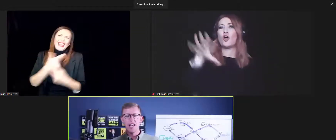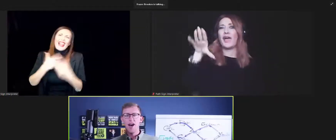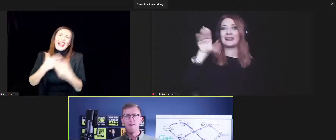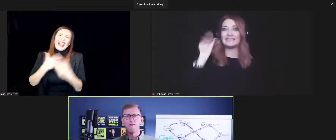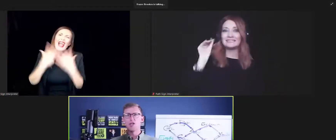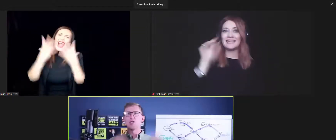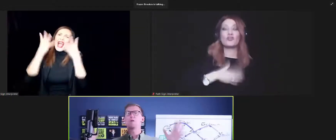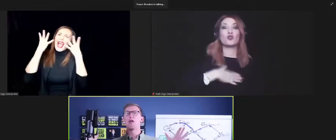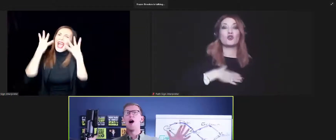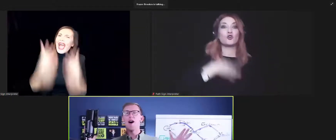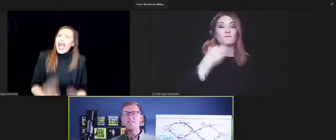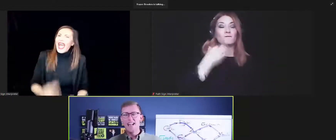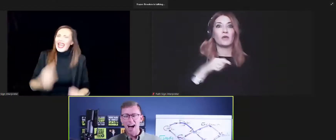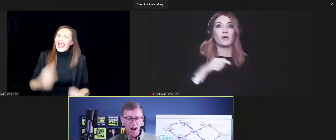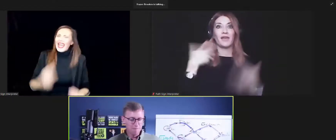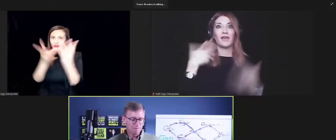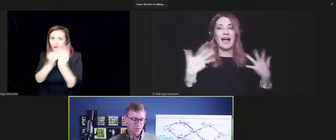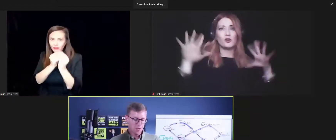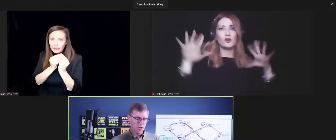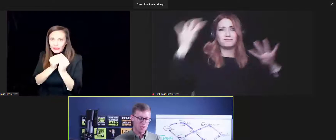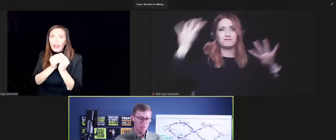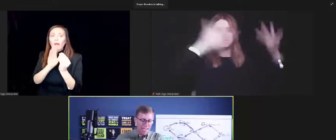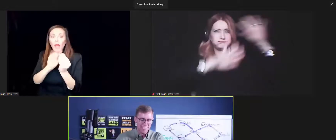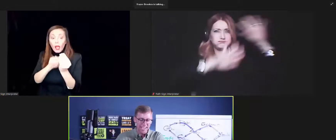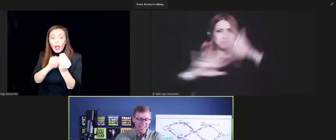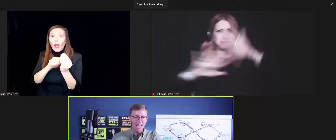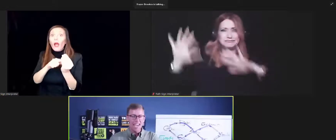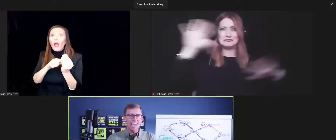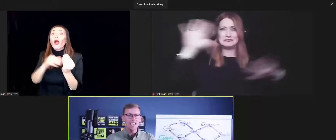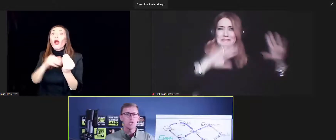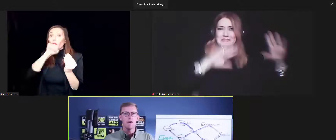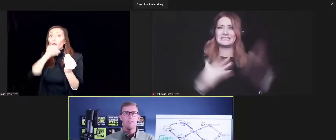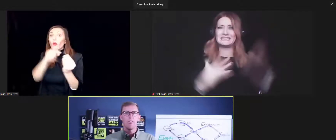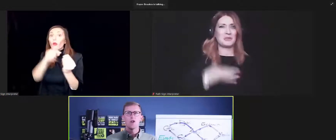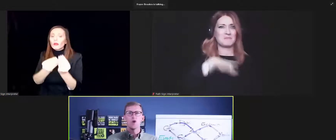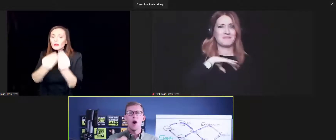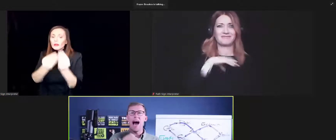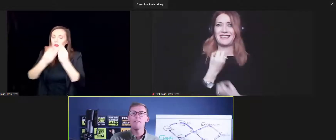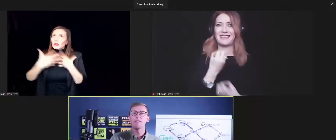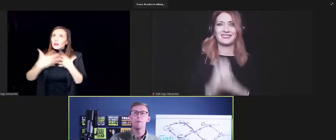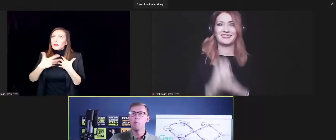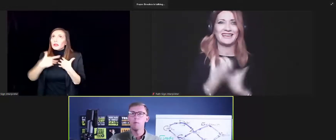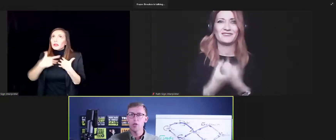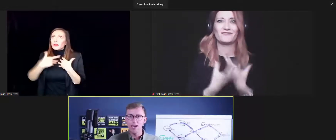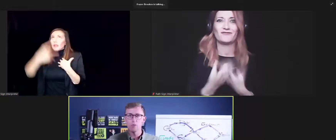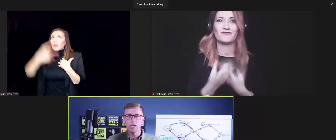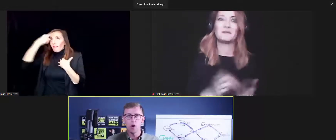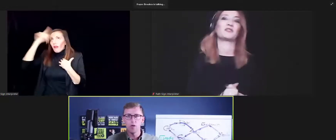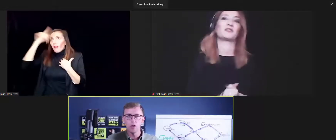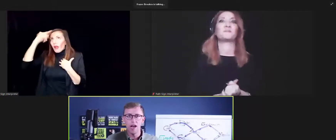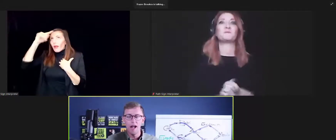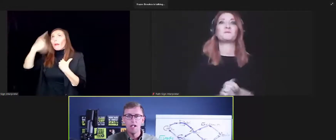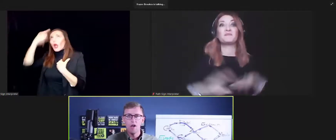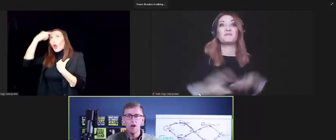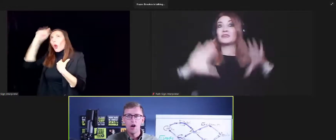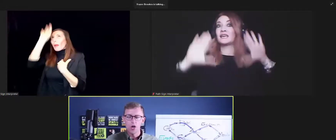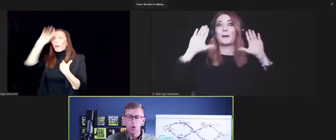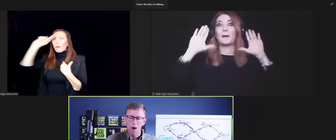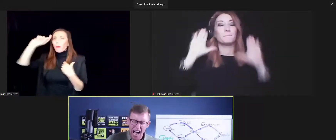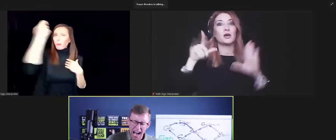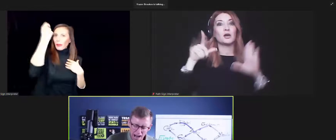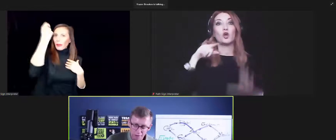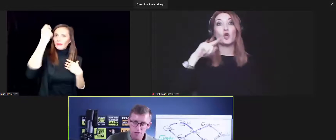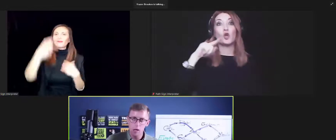first superstar, she's amazing, is you have to become obsessed with the goal that you set.